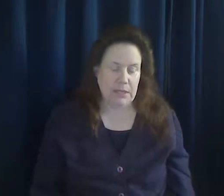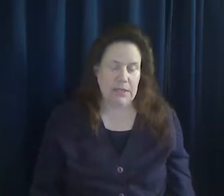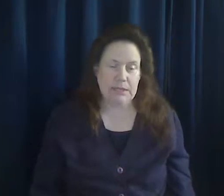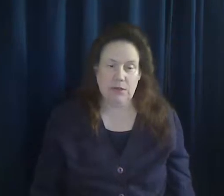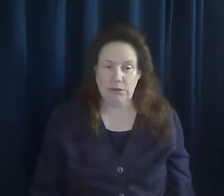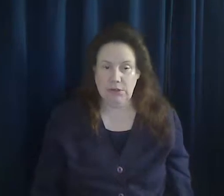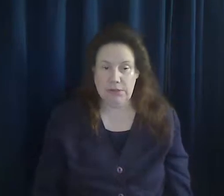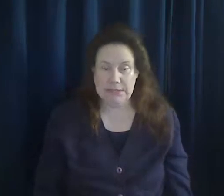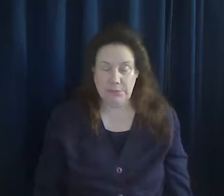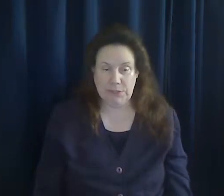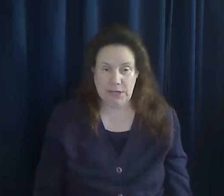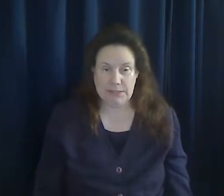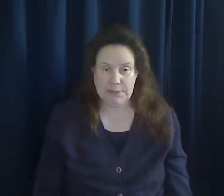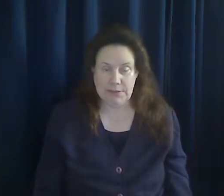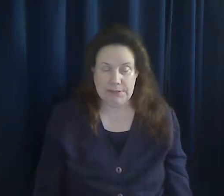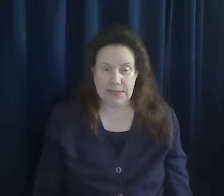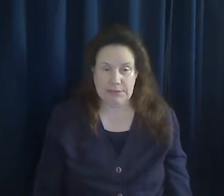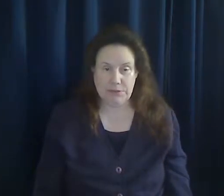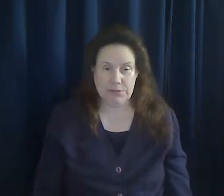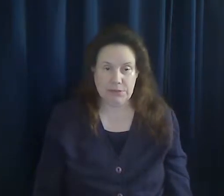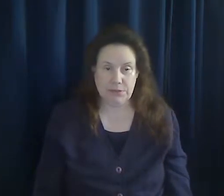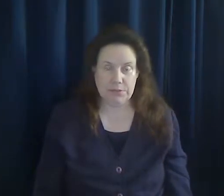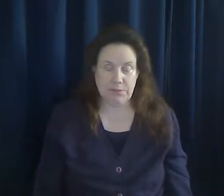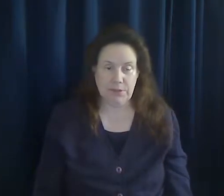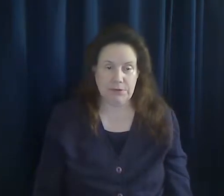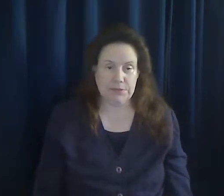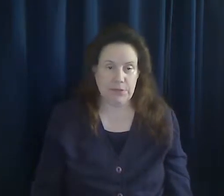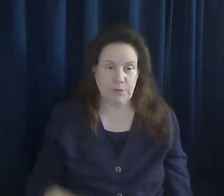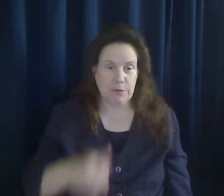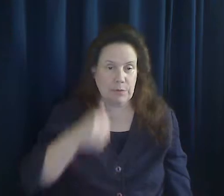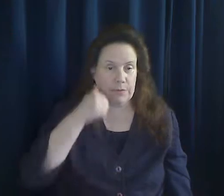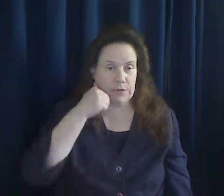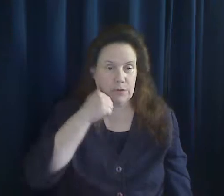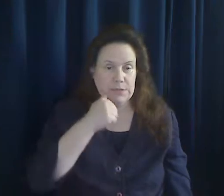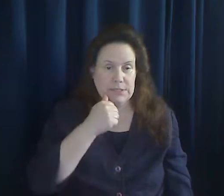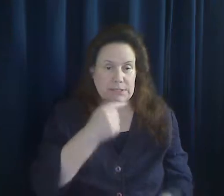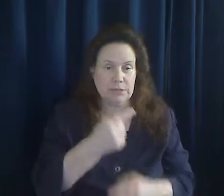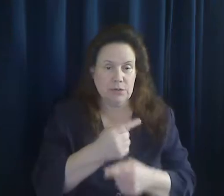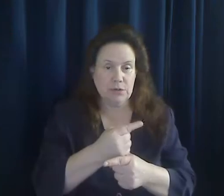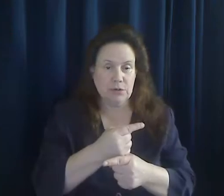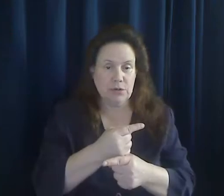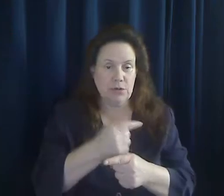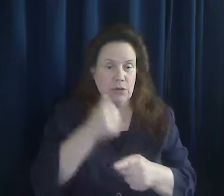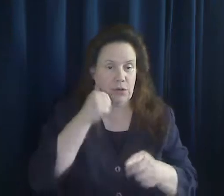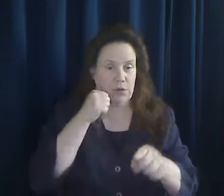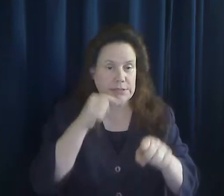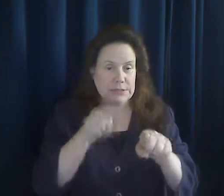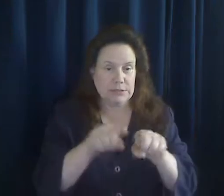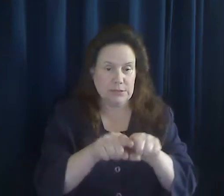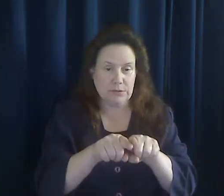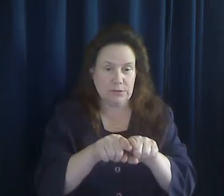In an earlier lesson, we talked about the signs for sisters and brothers, so we will review sister or sister,